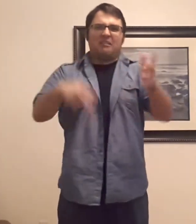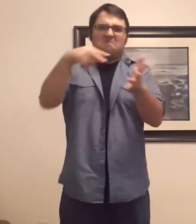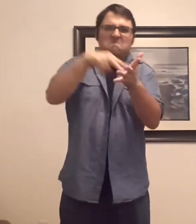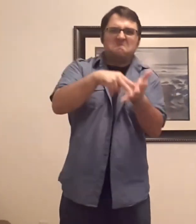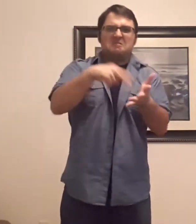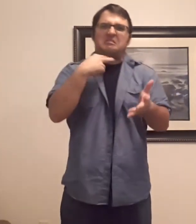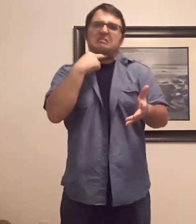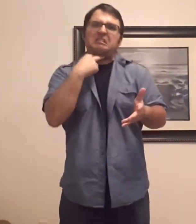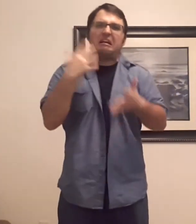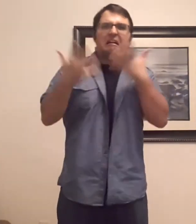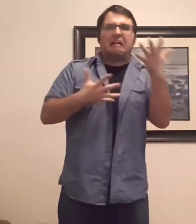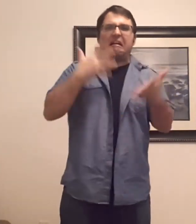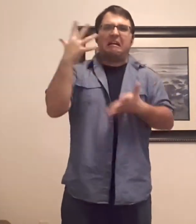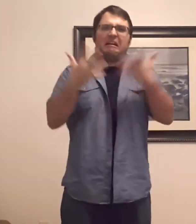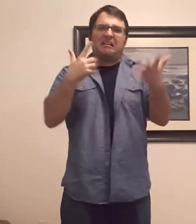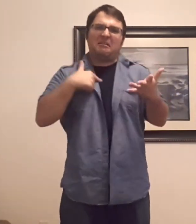gravity. Pulling